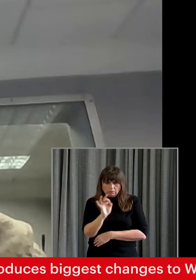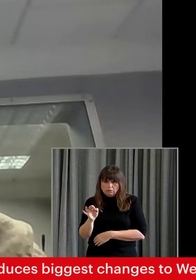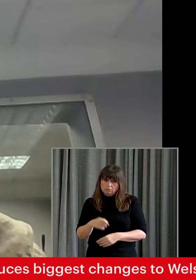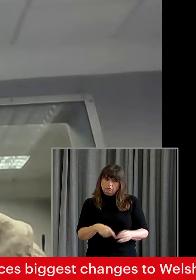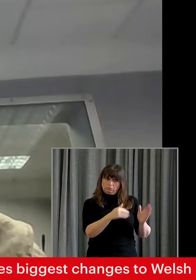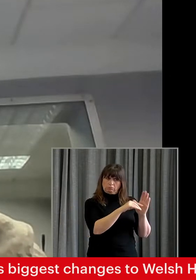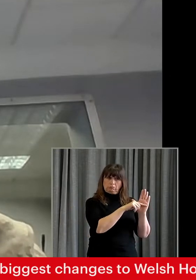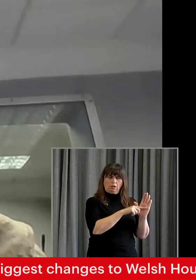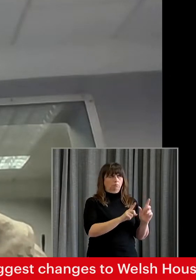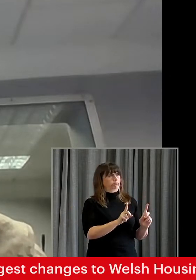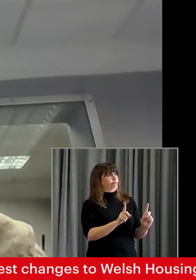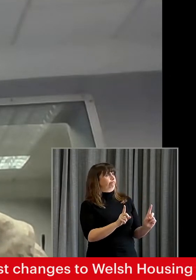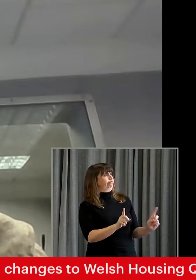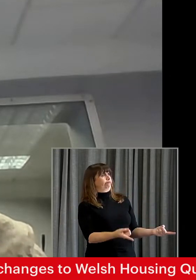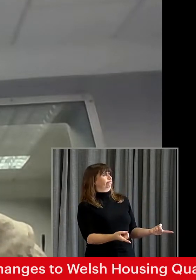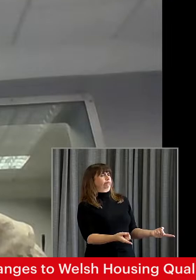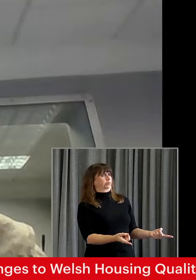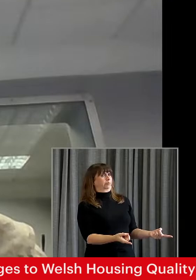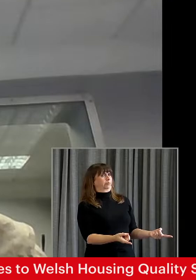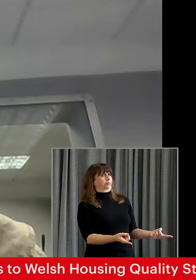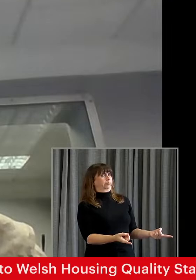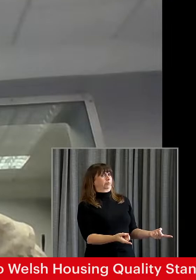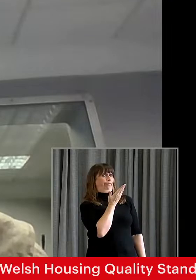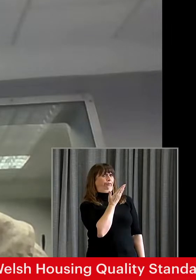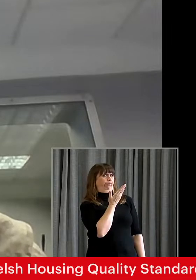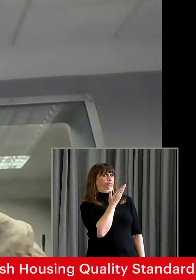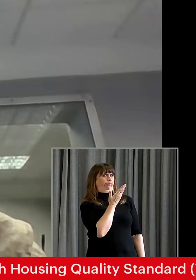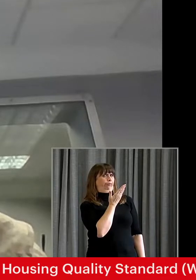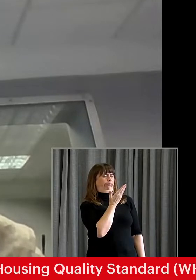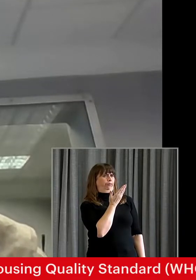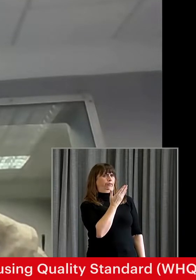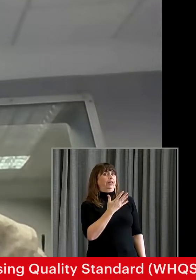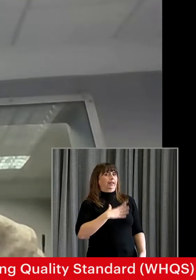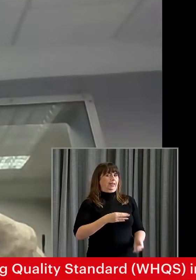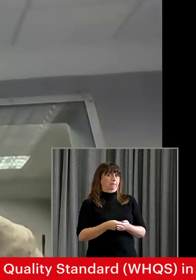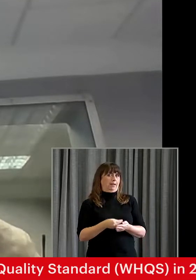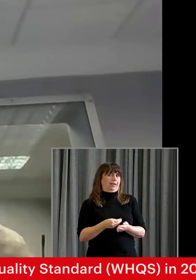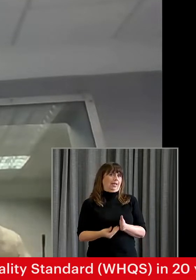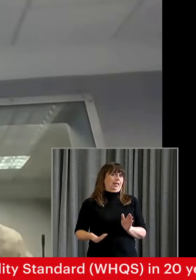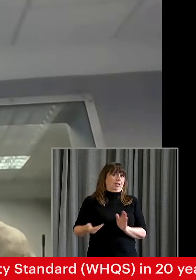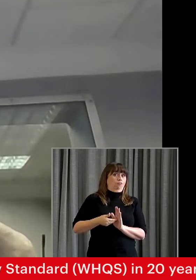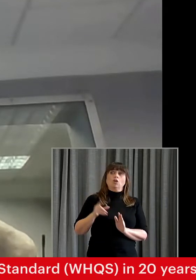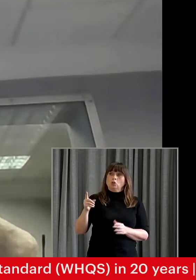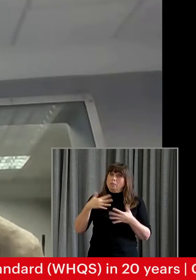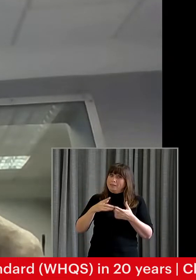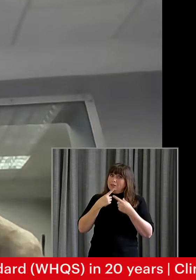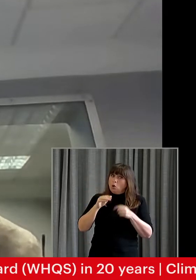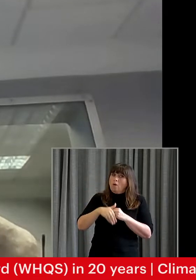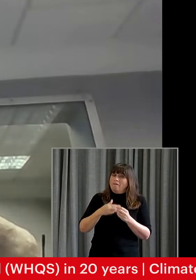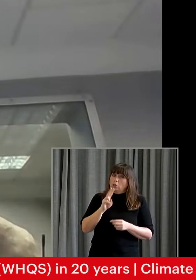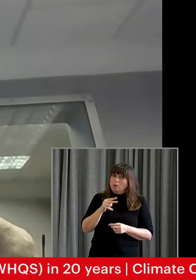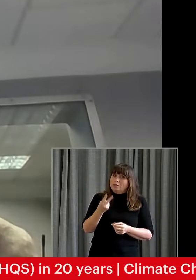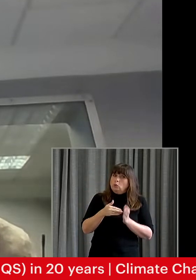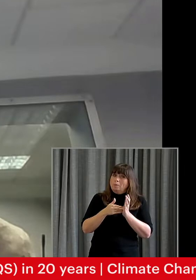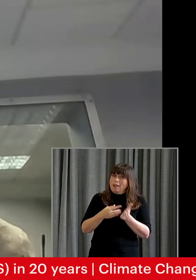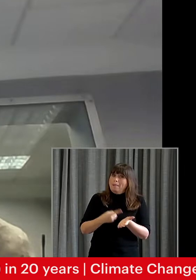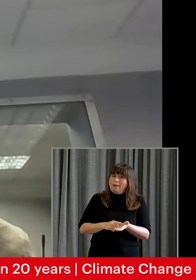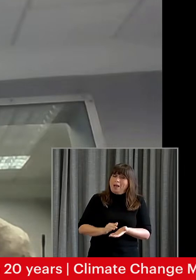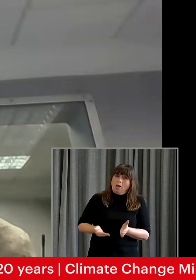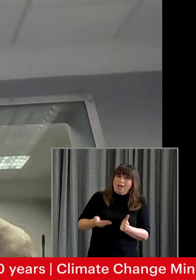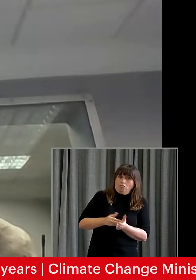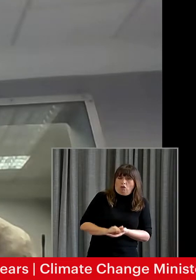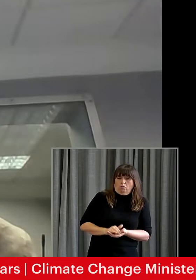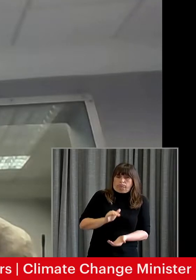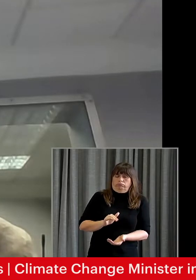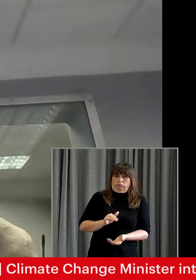were not achievable in that timescale without extra money. And I know you've just announced 22 million